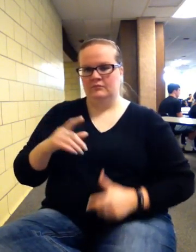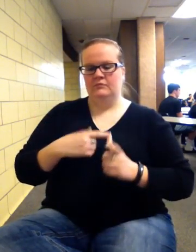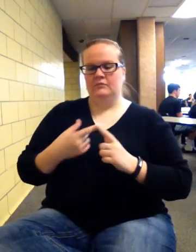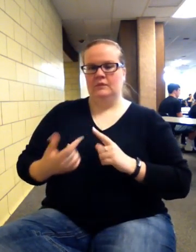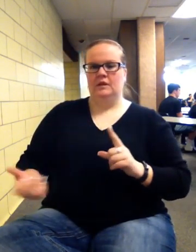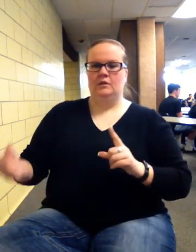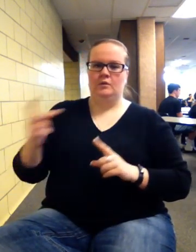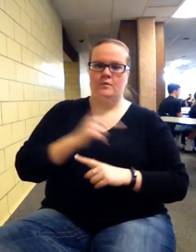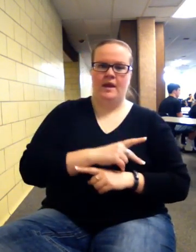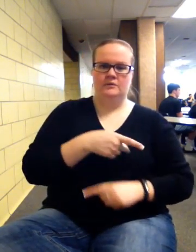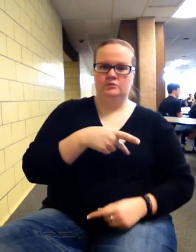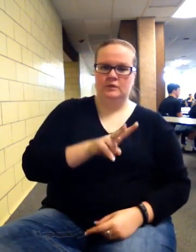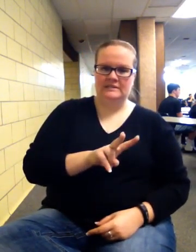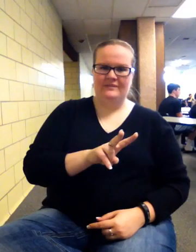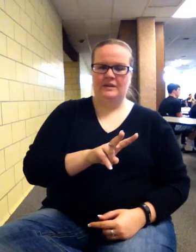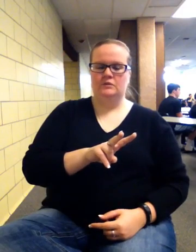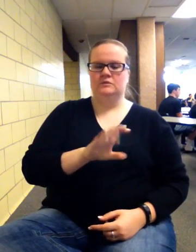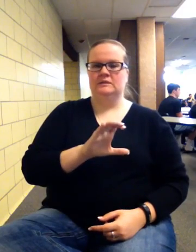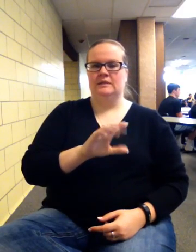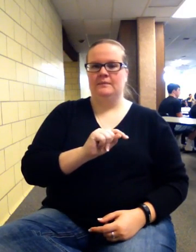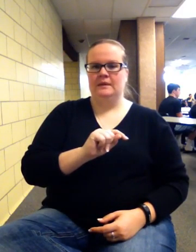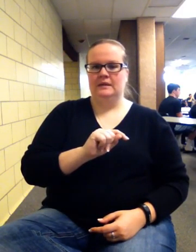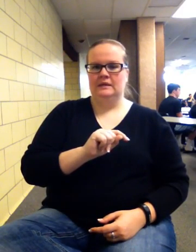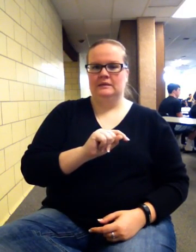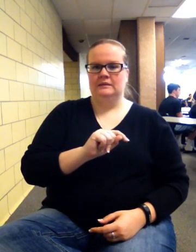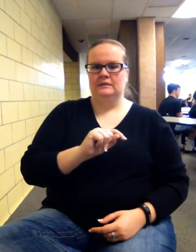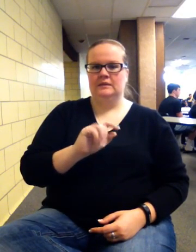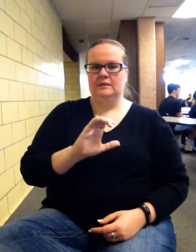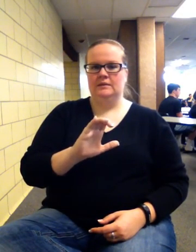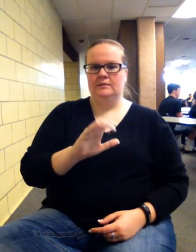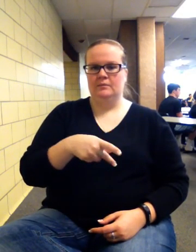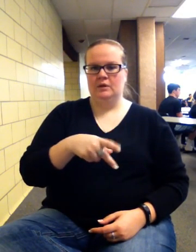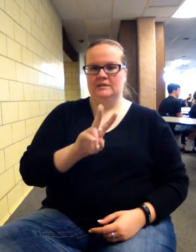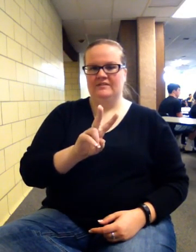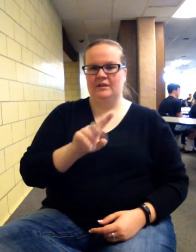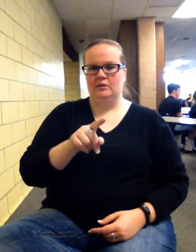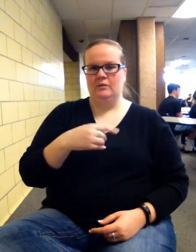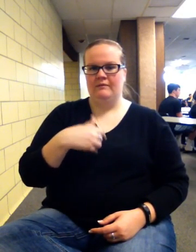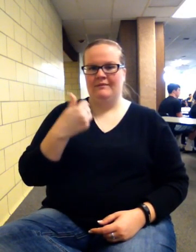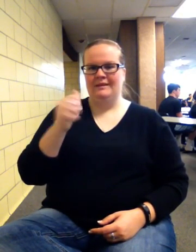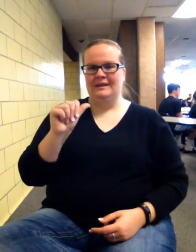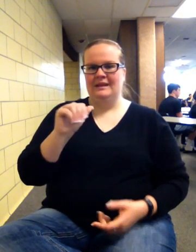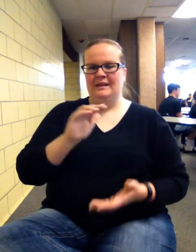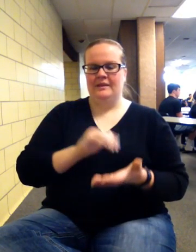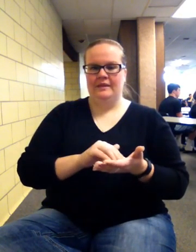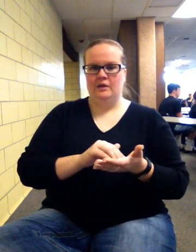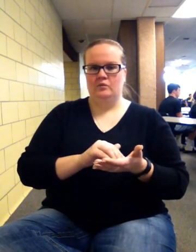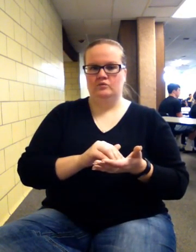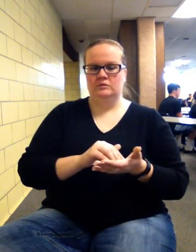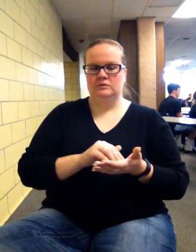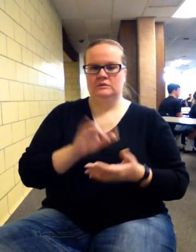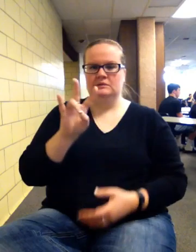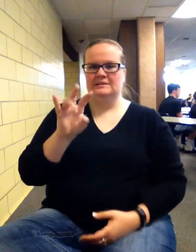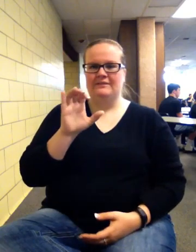then to present value. So CPT, the present value, you come up with a $10,714